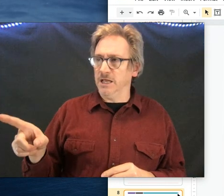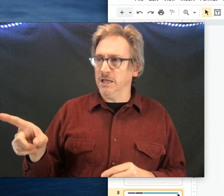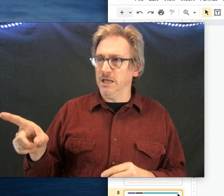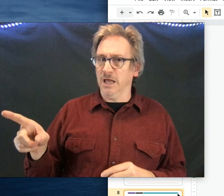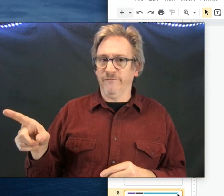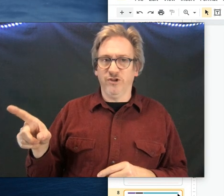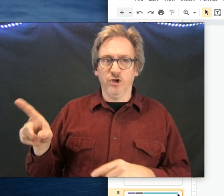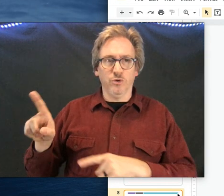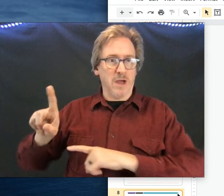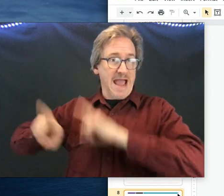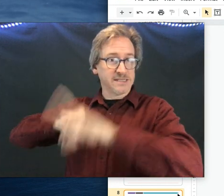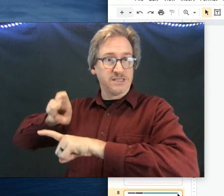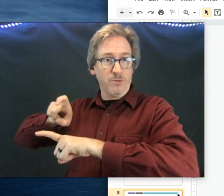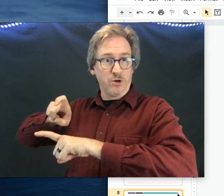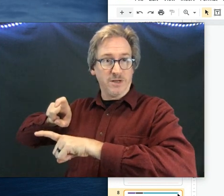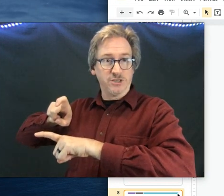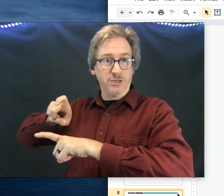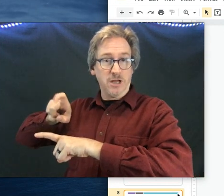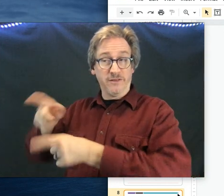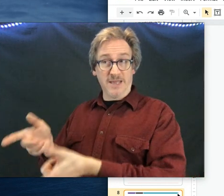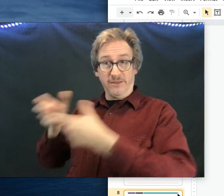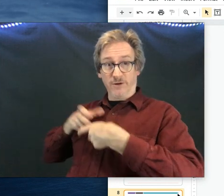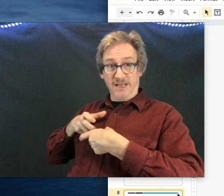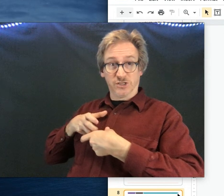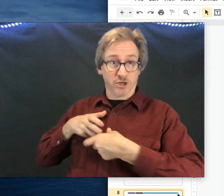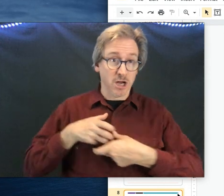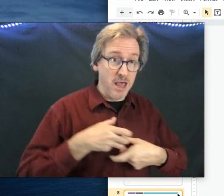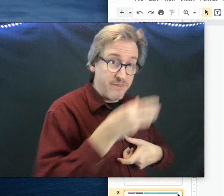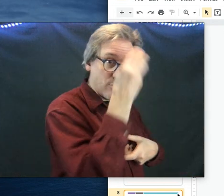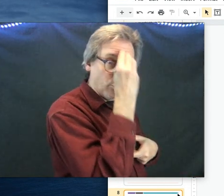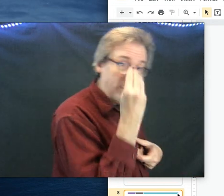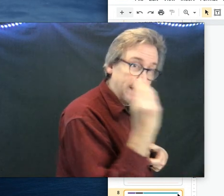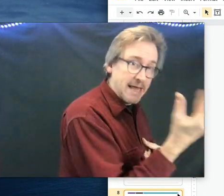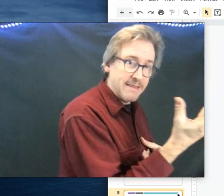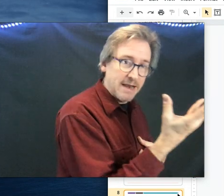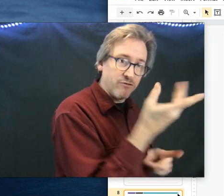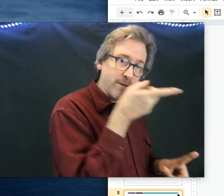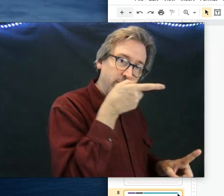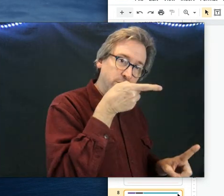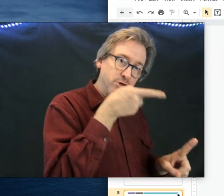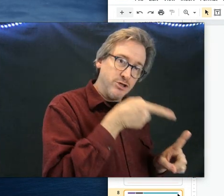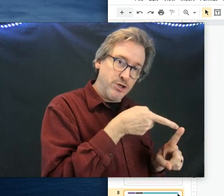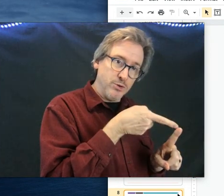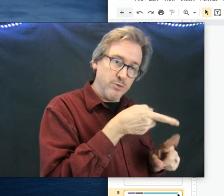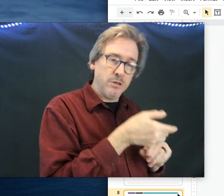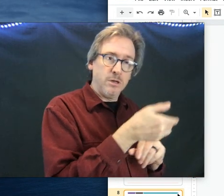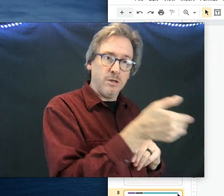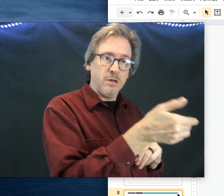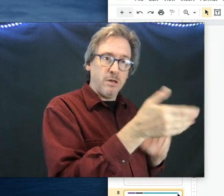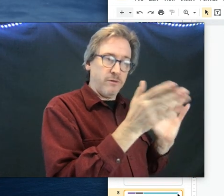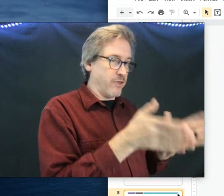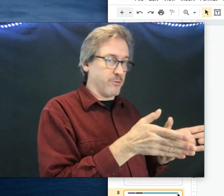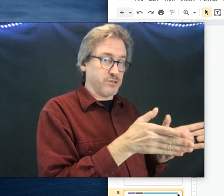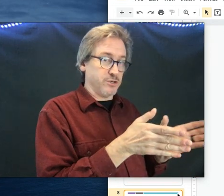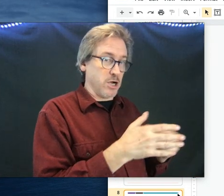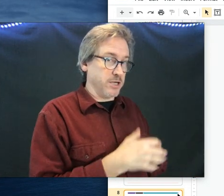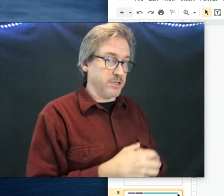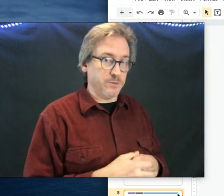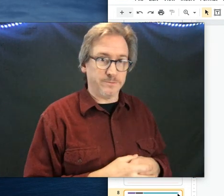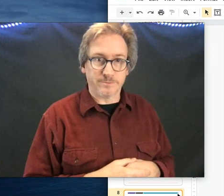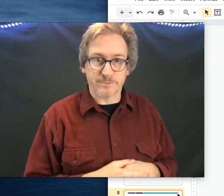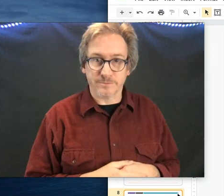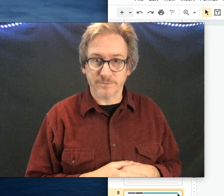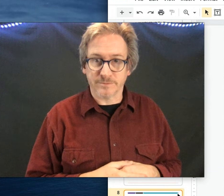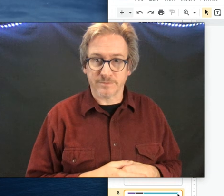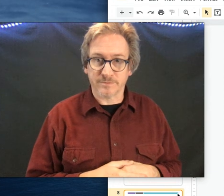That if you ask someone a question, take their answer, then relay that information to the other person you're talking